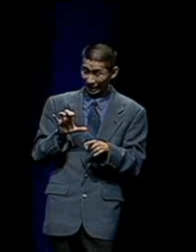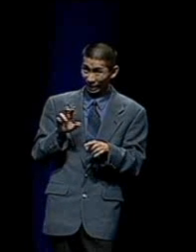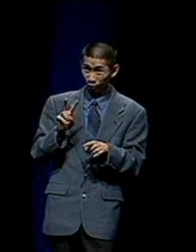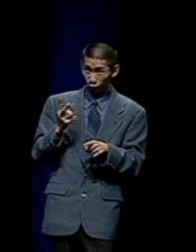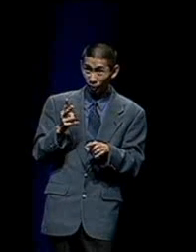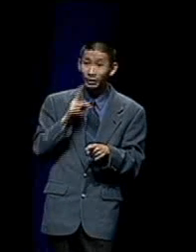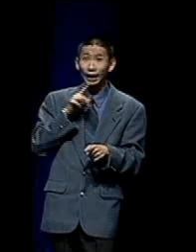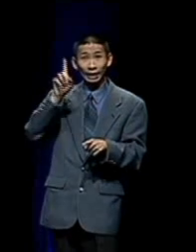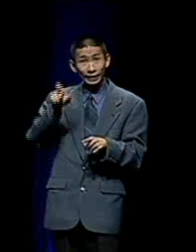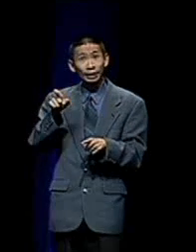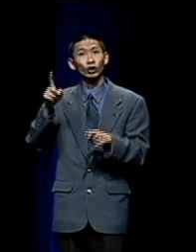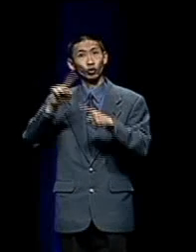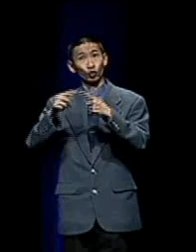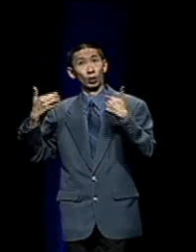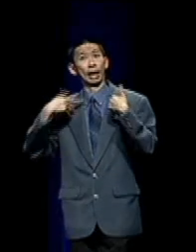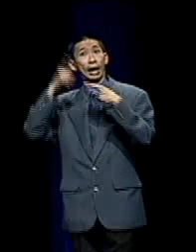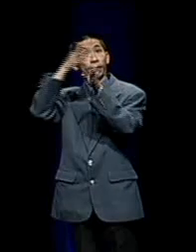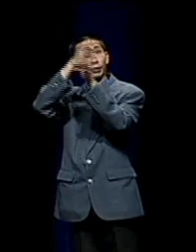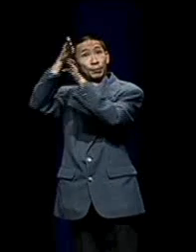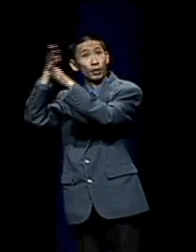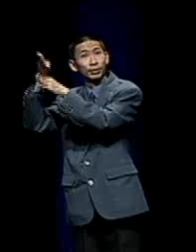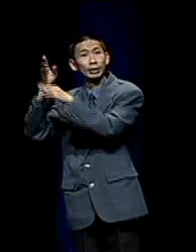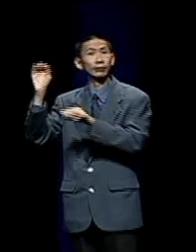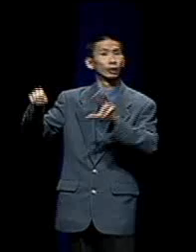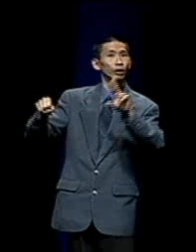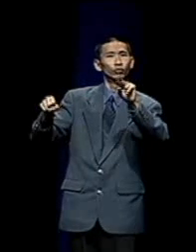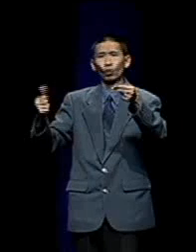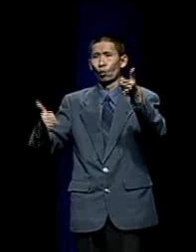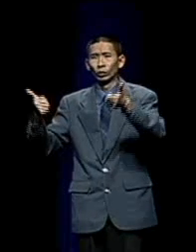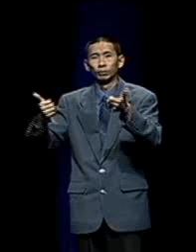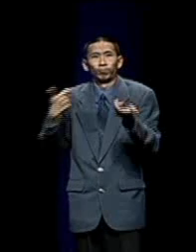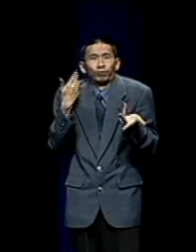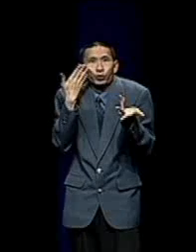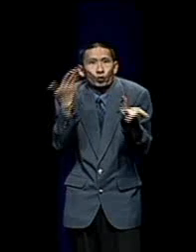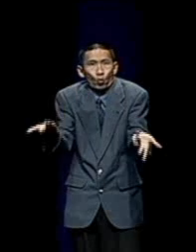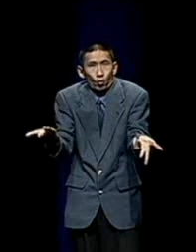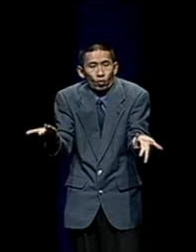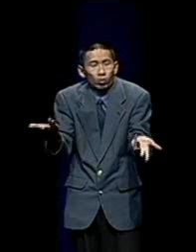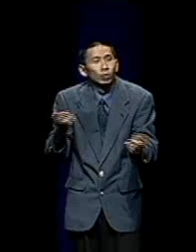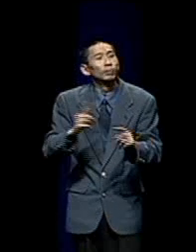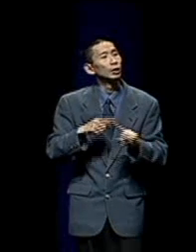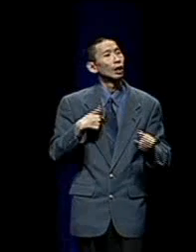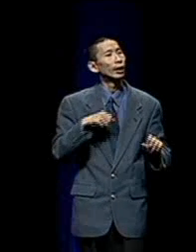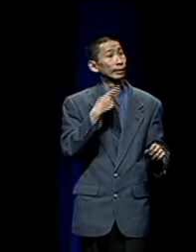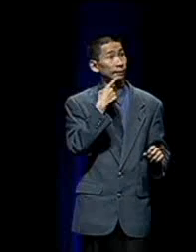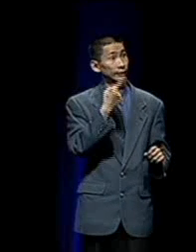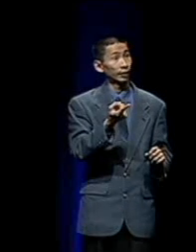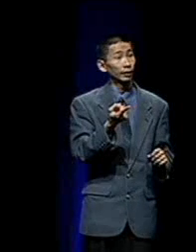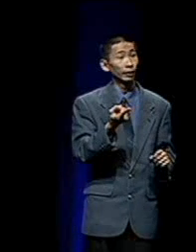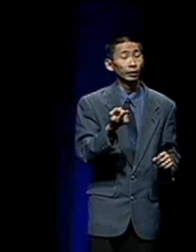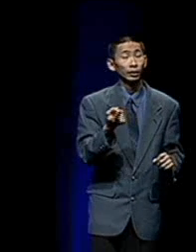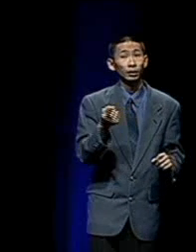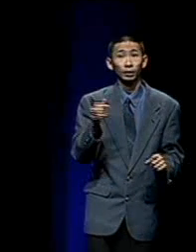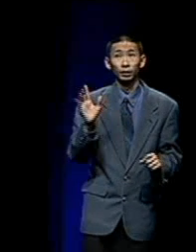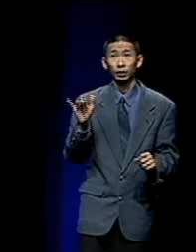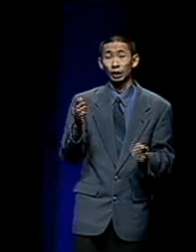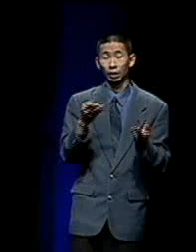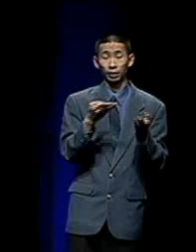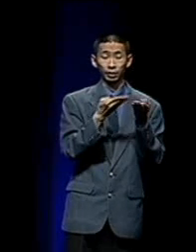condition or not? So we don't know the answer to that. I can tell you that the generalist level